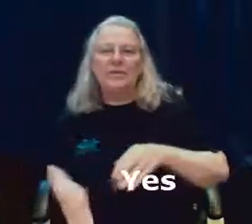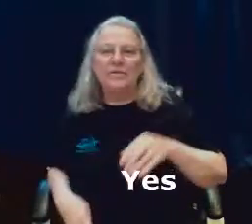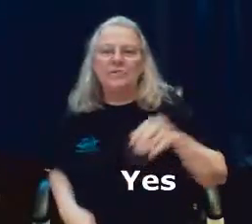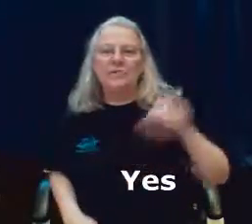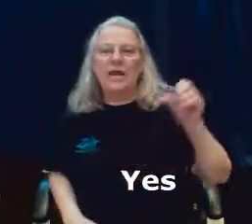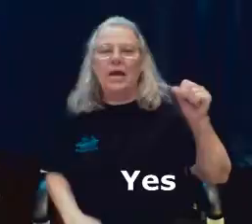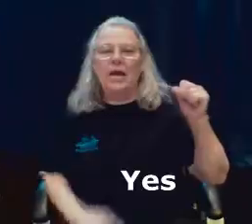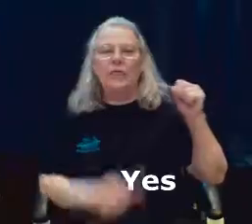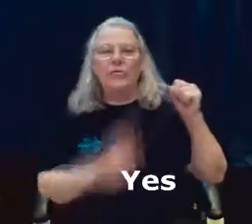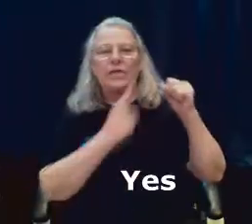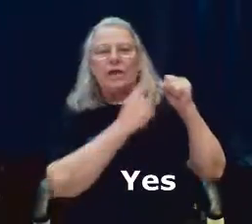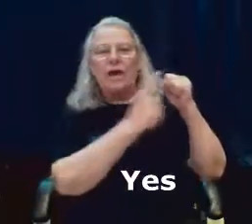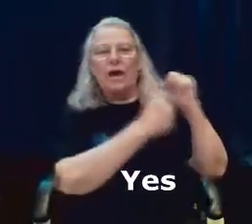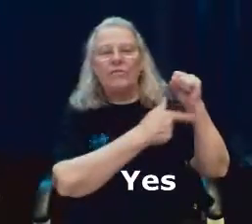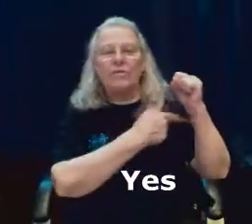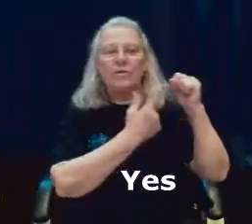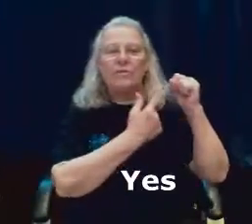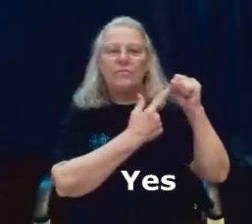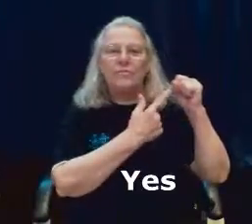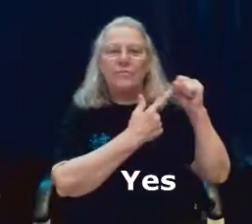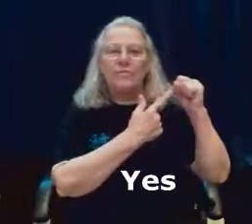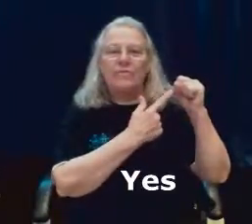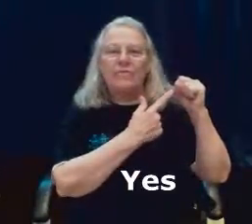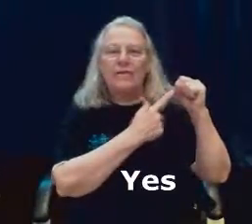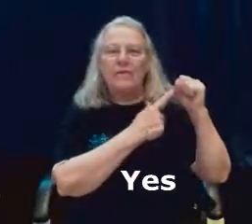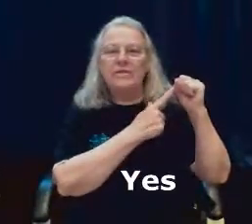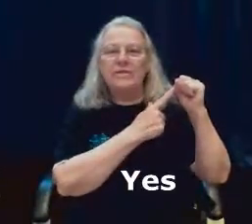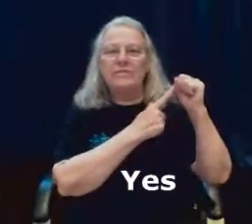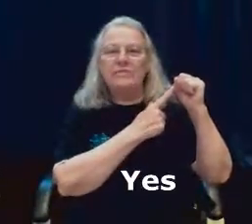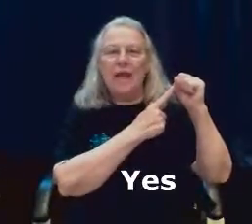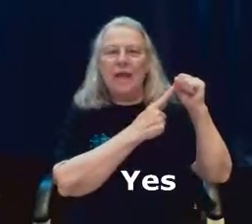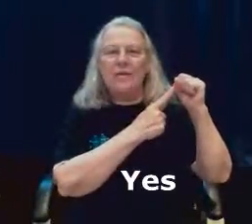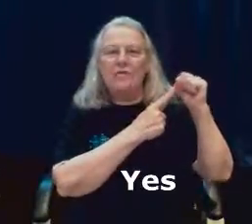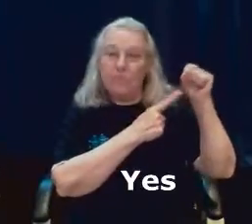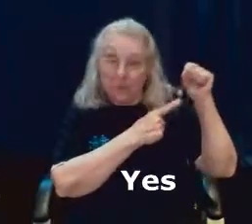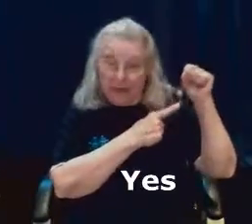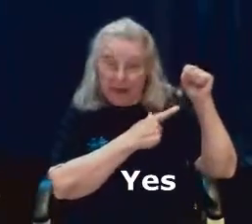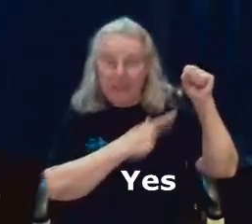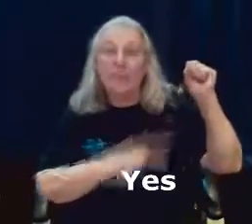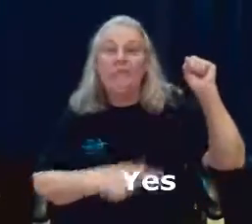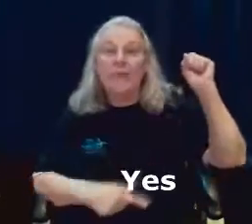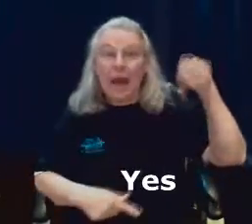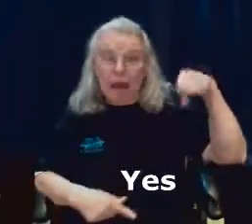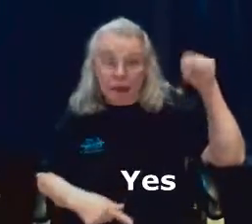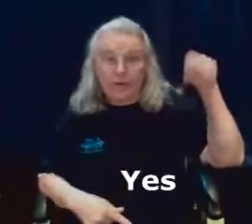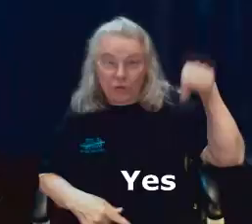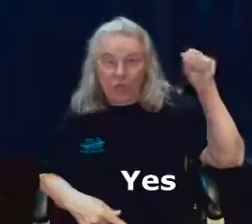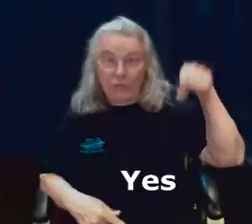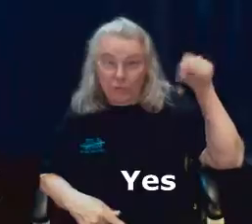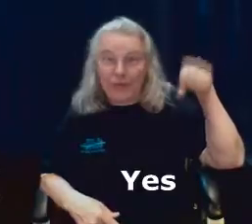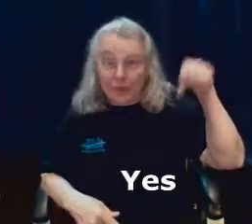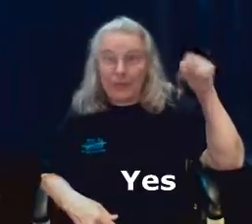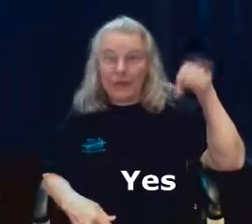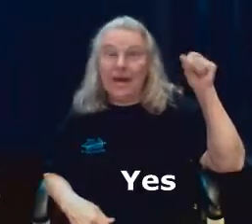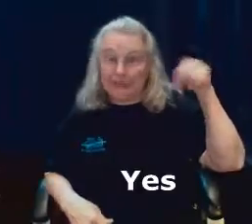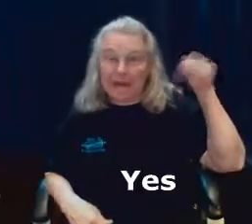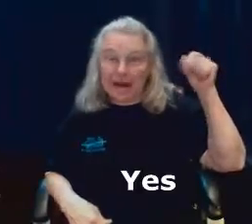Yes, if you think of your fist as your head and your up and down,